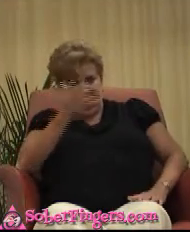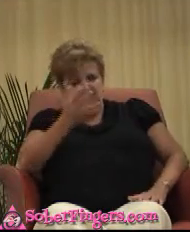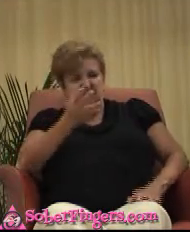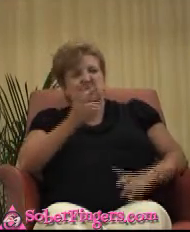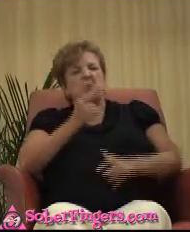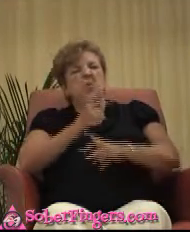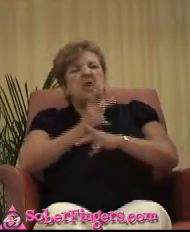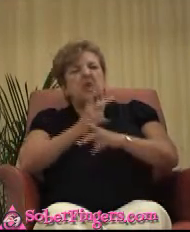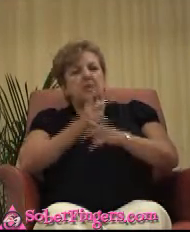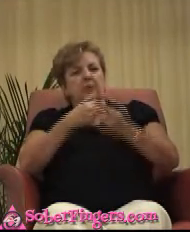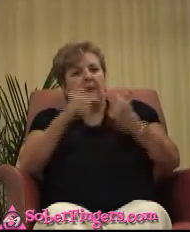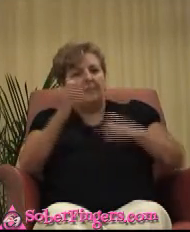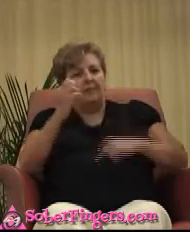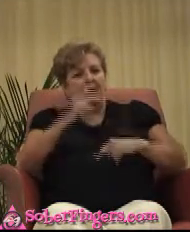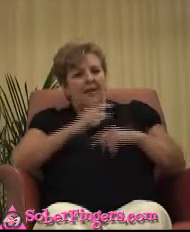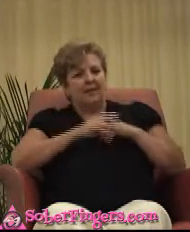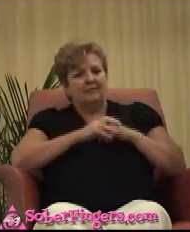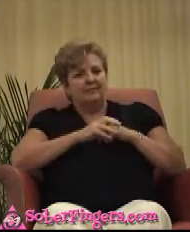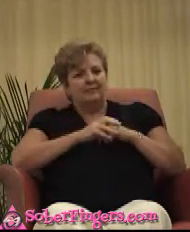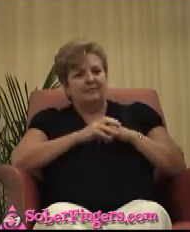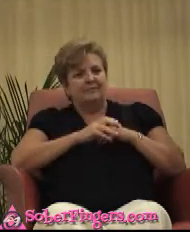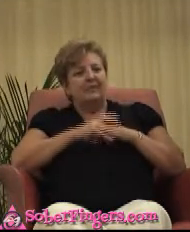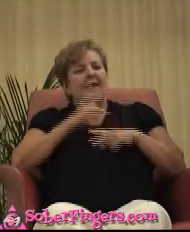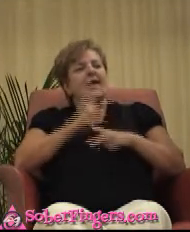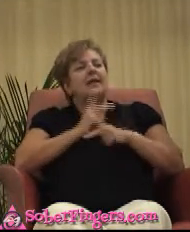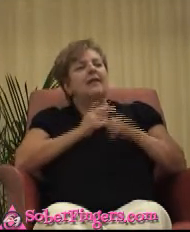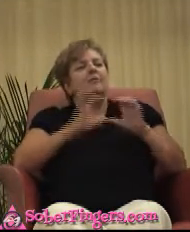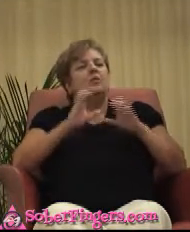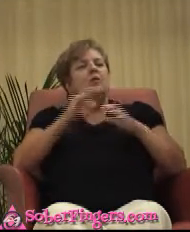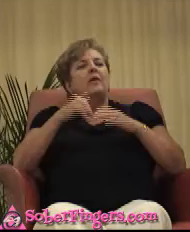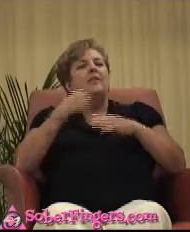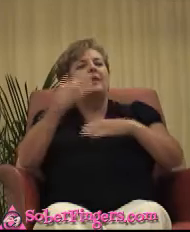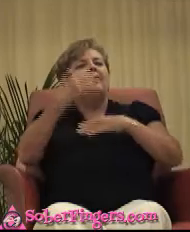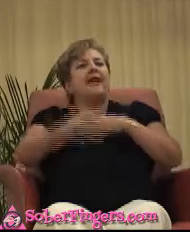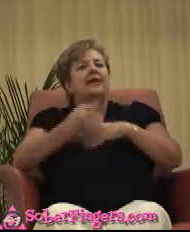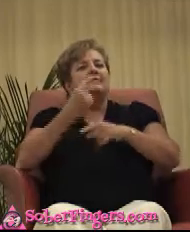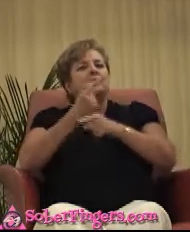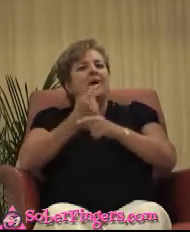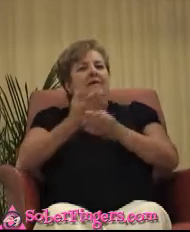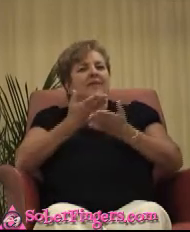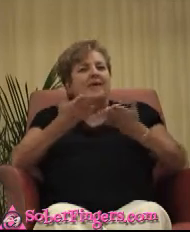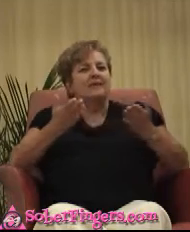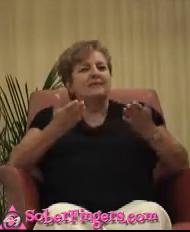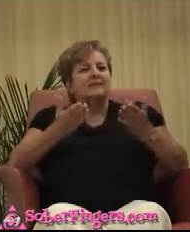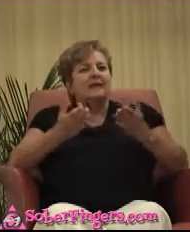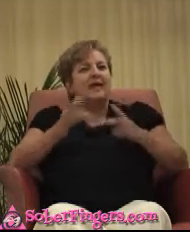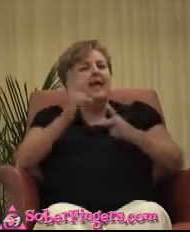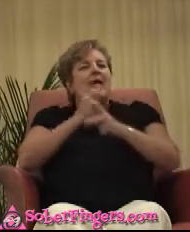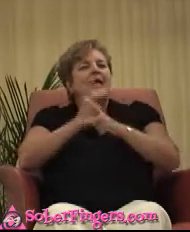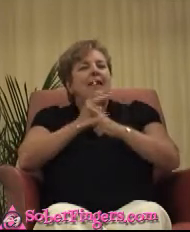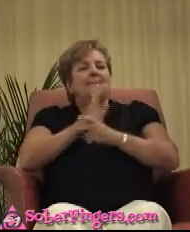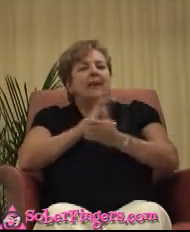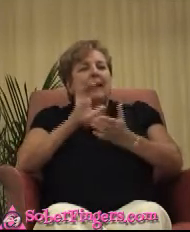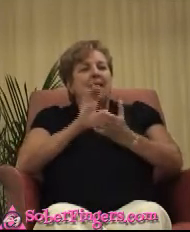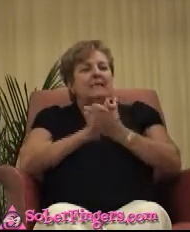back. You just keep doing the next right thing. You just keep believing, because it says sometimes quickly, sometimes